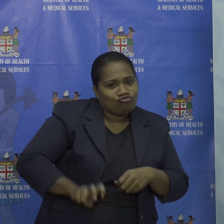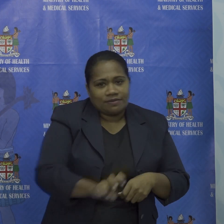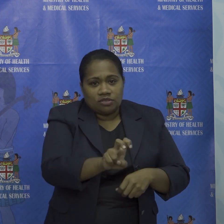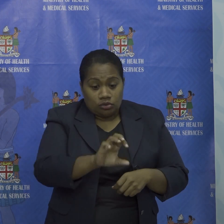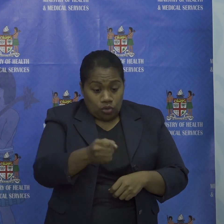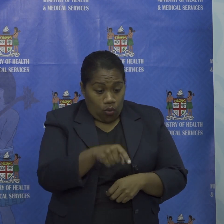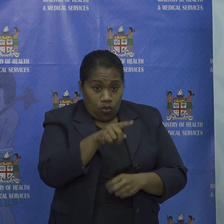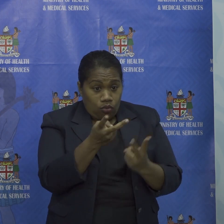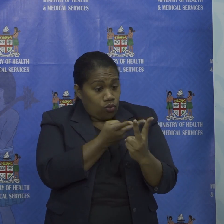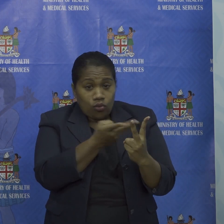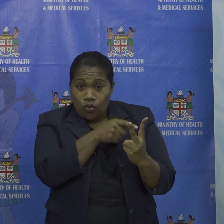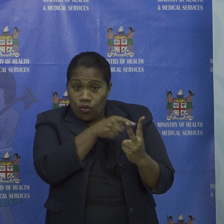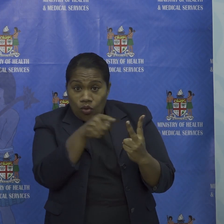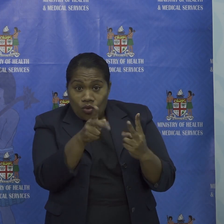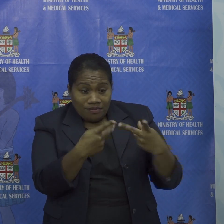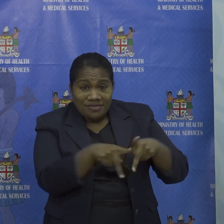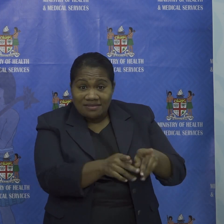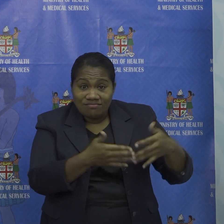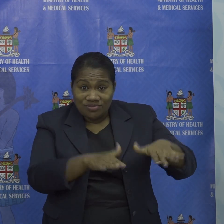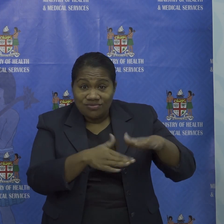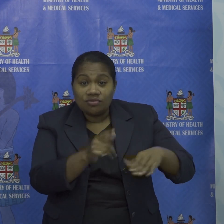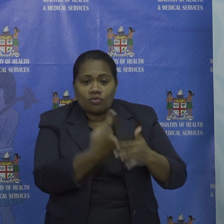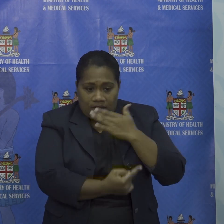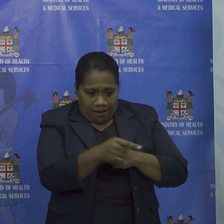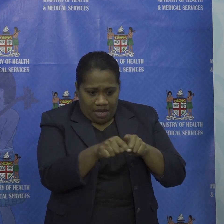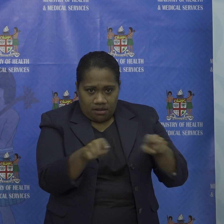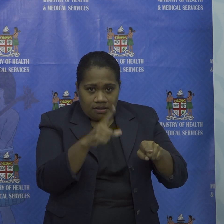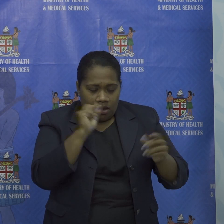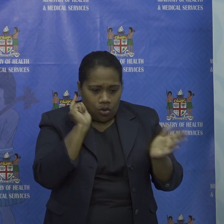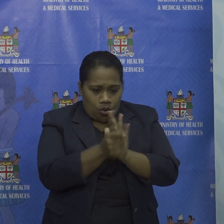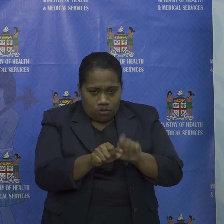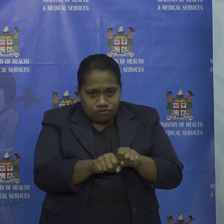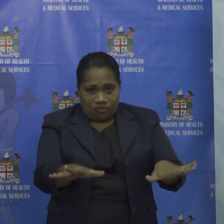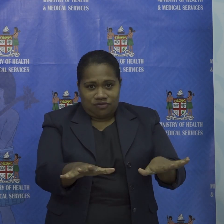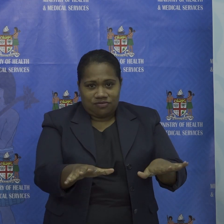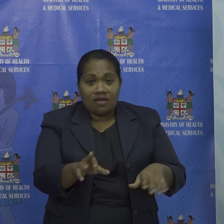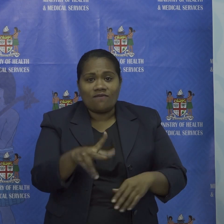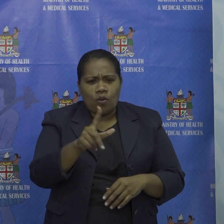as potential source points of further transmission.